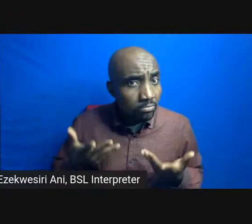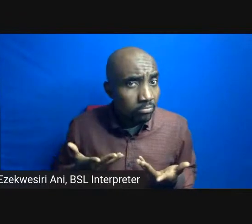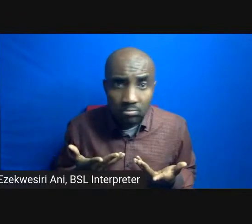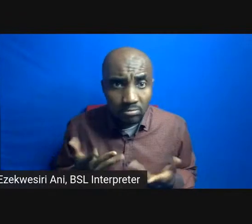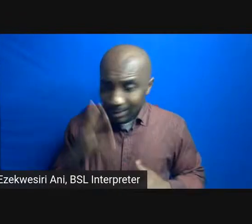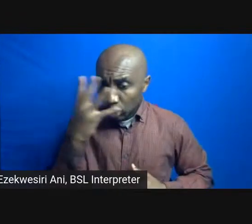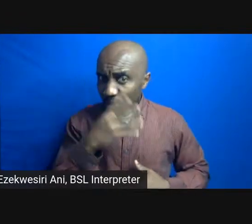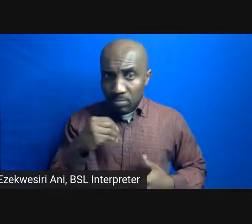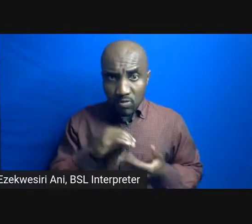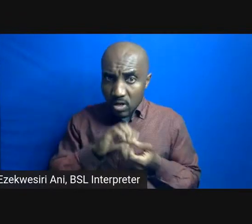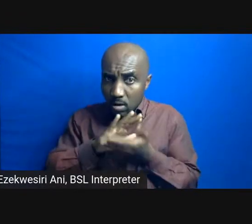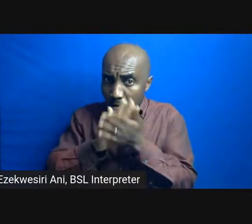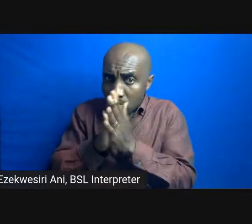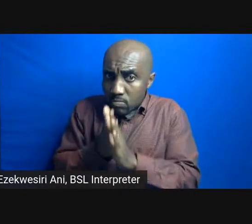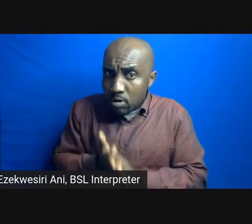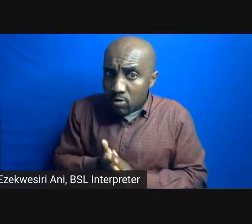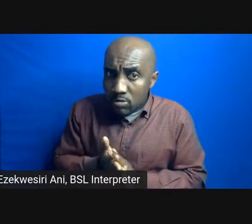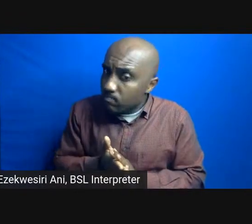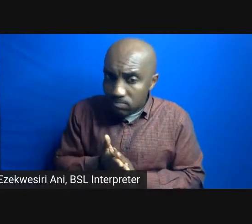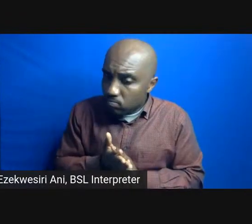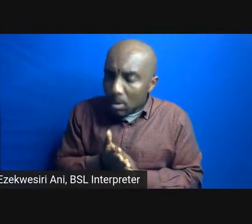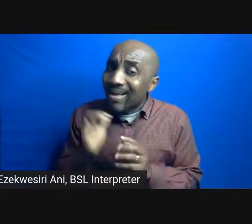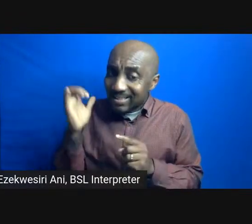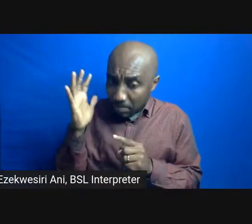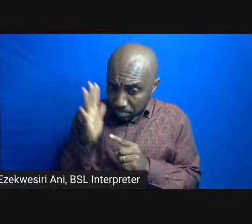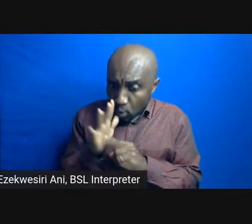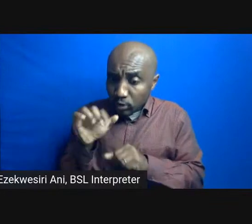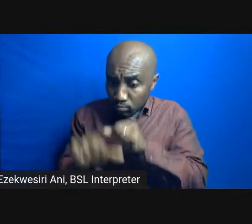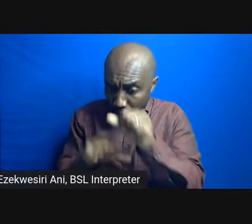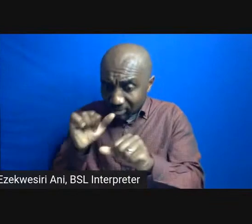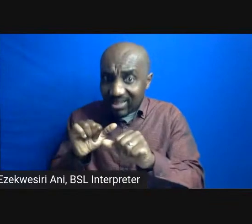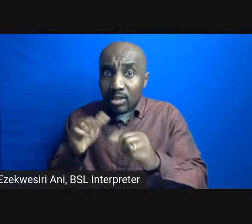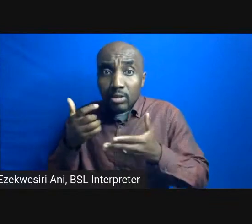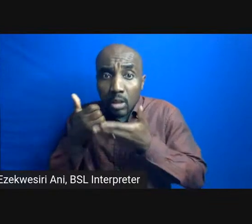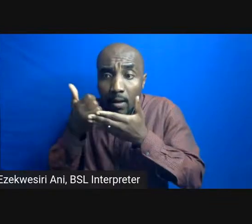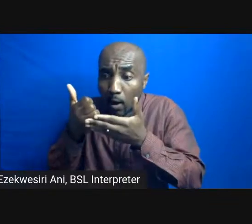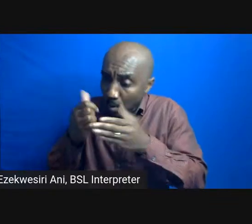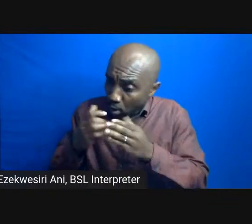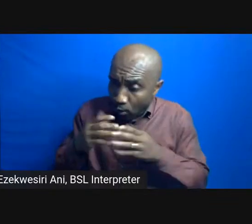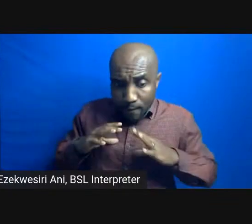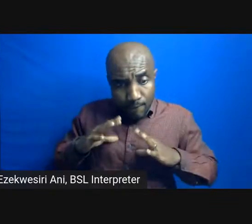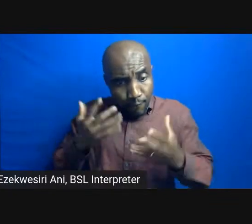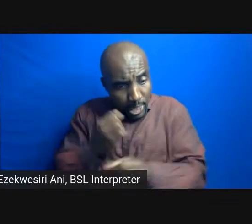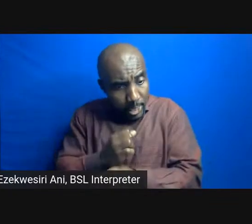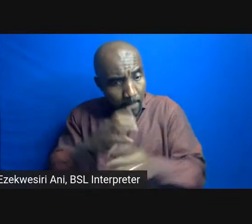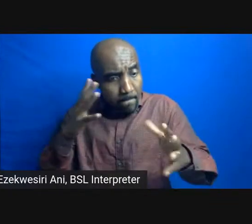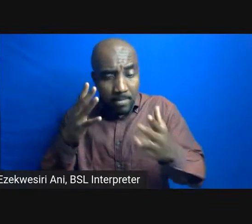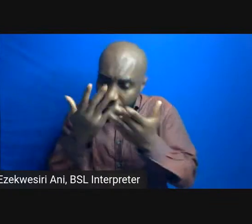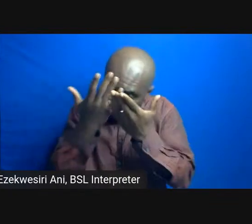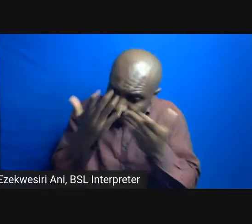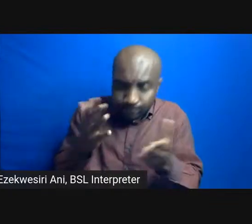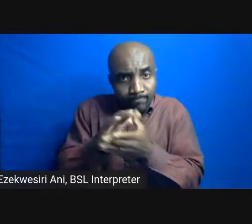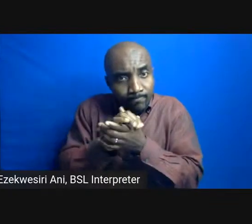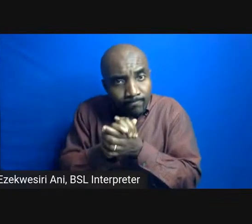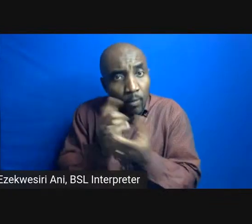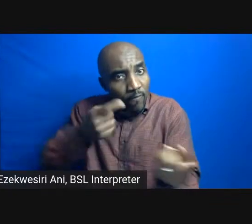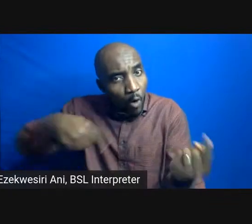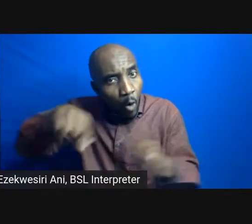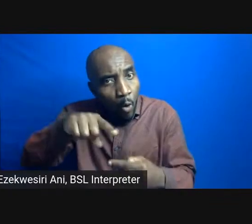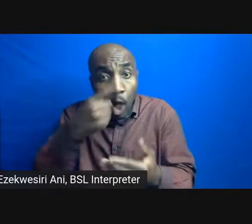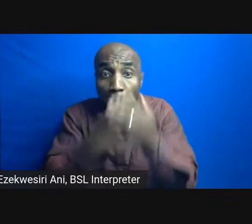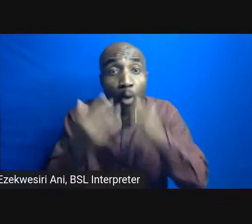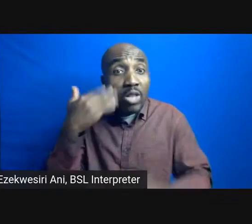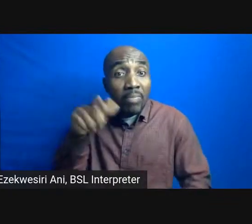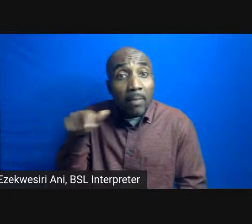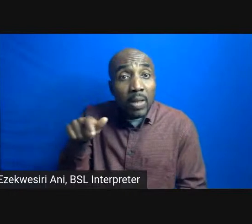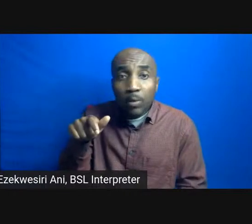It will be a key step to forging the path to freedom and dignity for all. Not only Black people, but